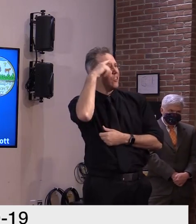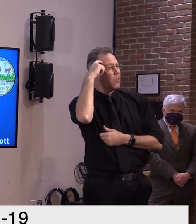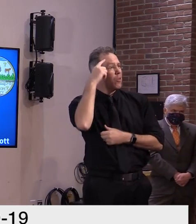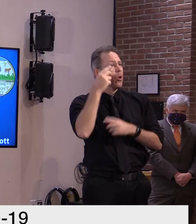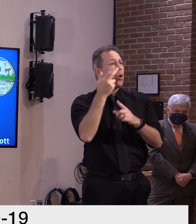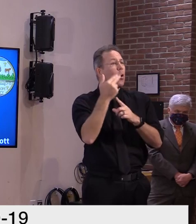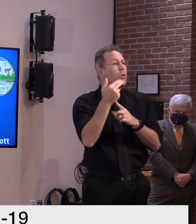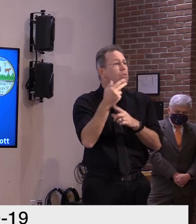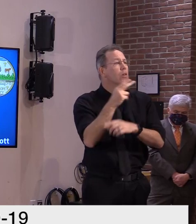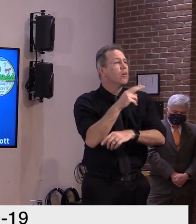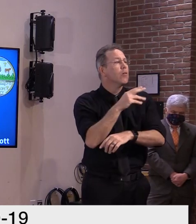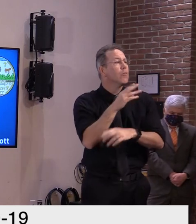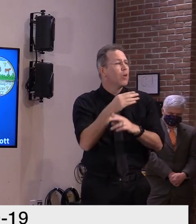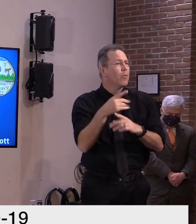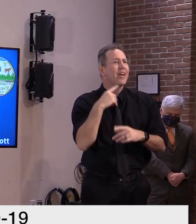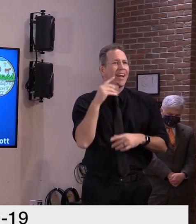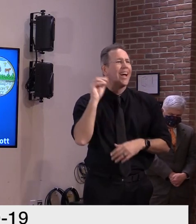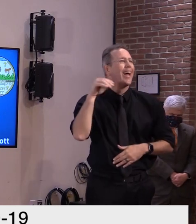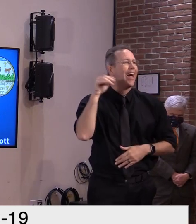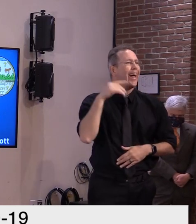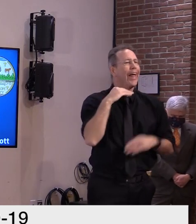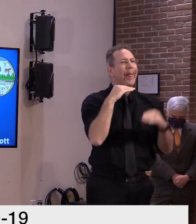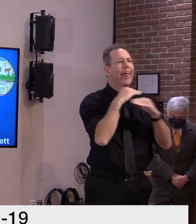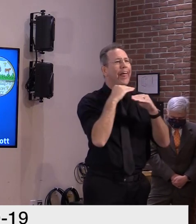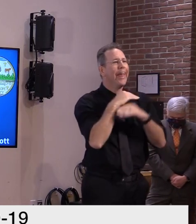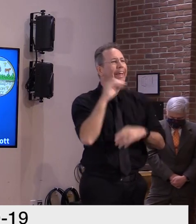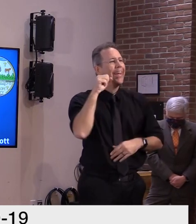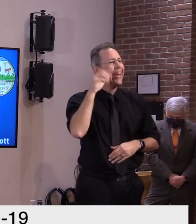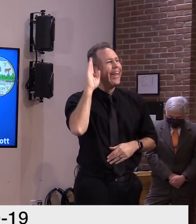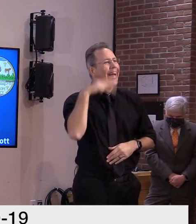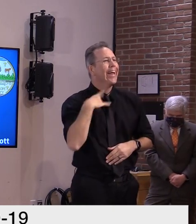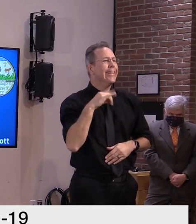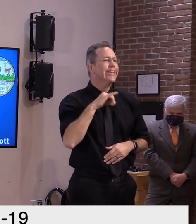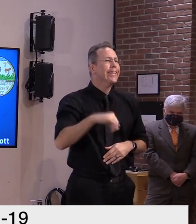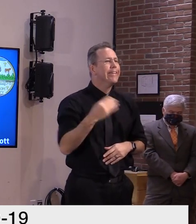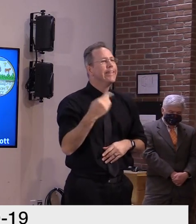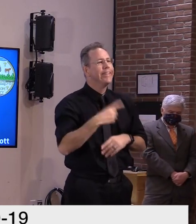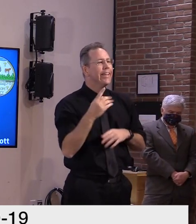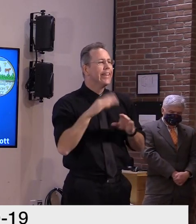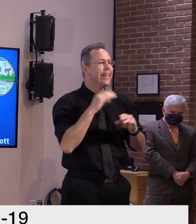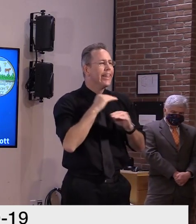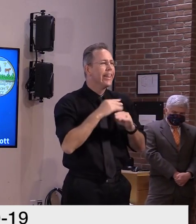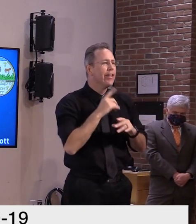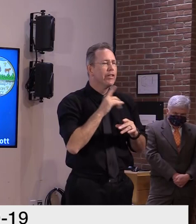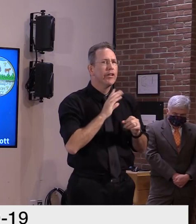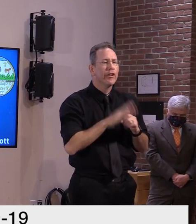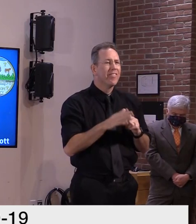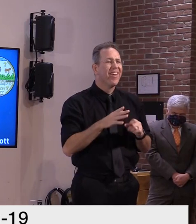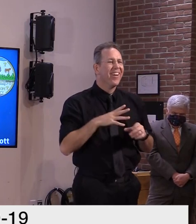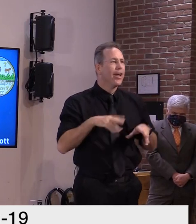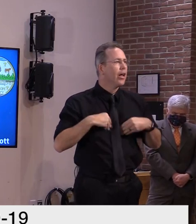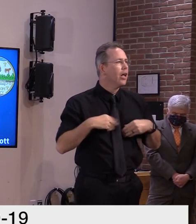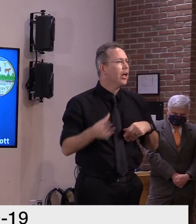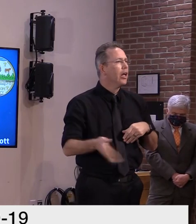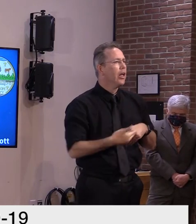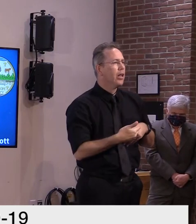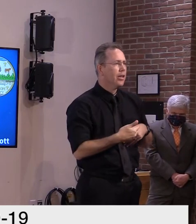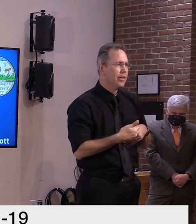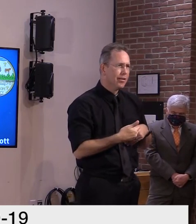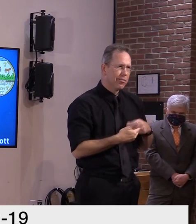visitors that were basically lying on the honor form. So I'm just wondering how we enforce that.